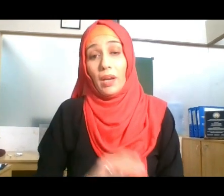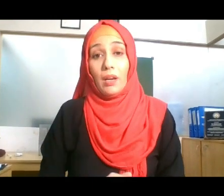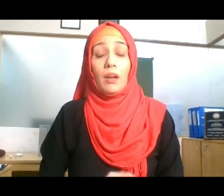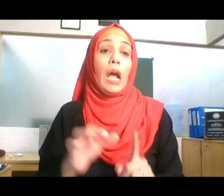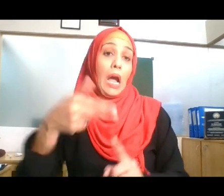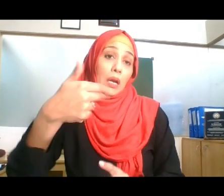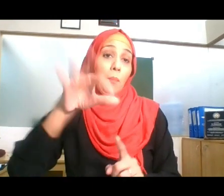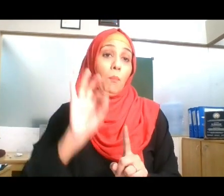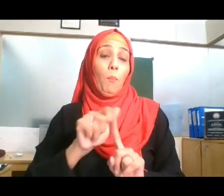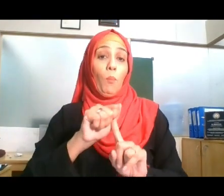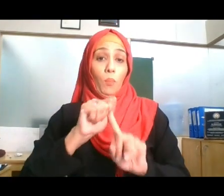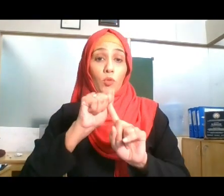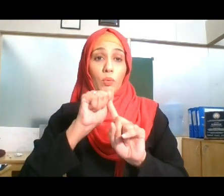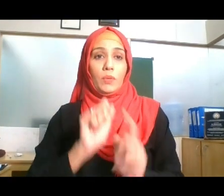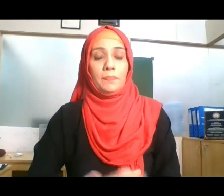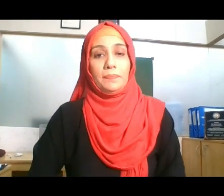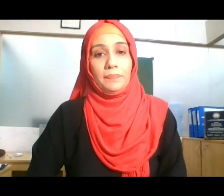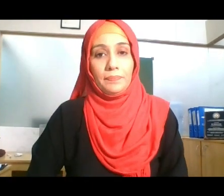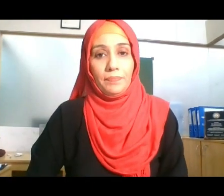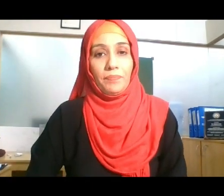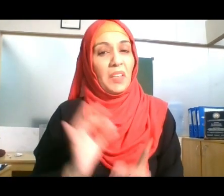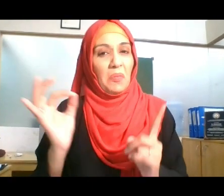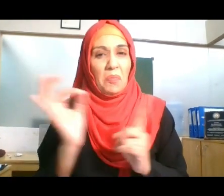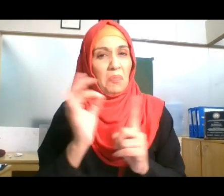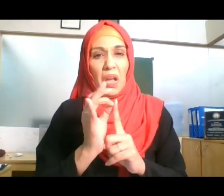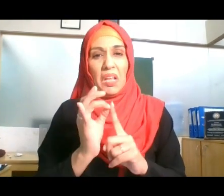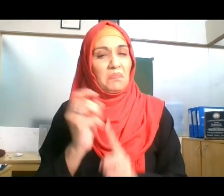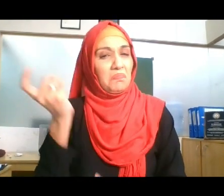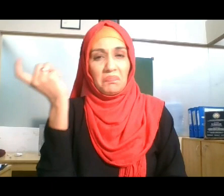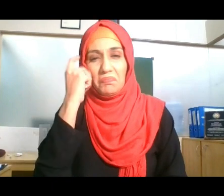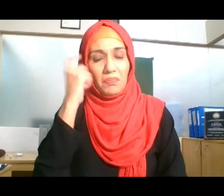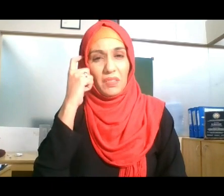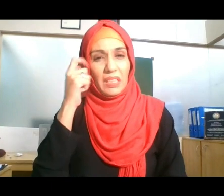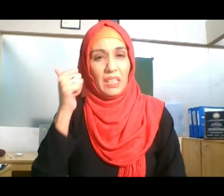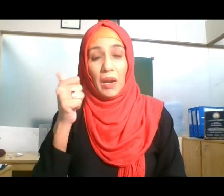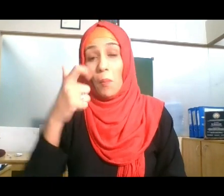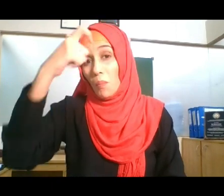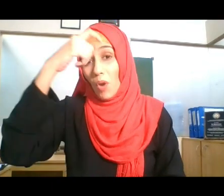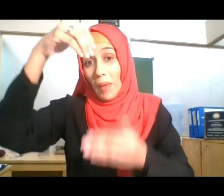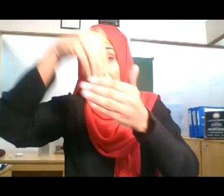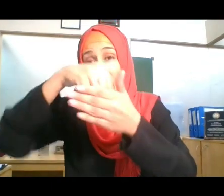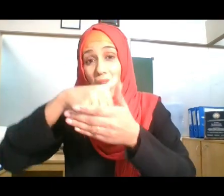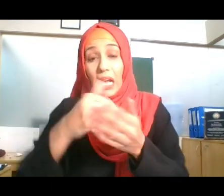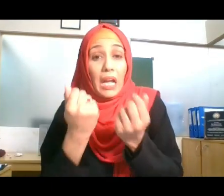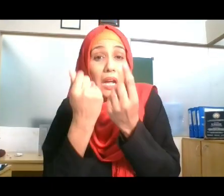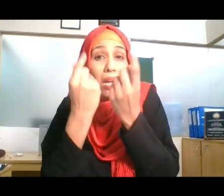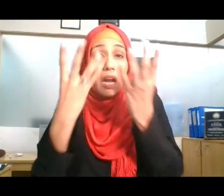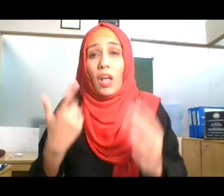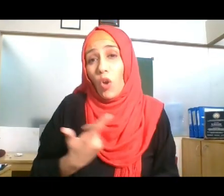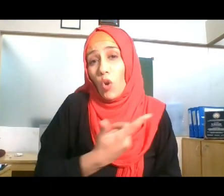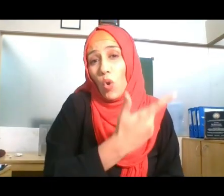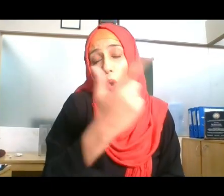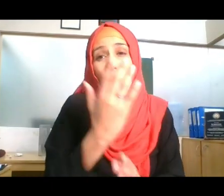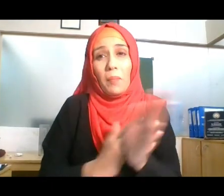important. Pakistan does not have a very good understanding of the issues at heart of how many people with disabilities